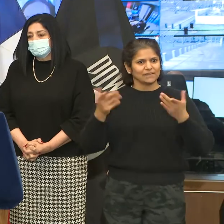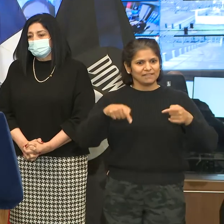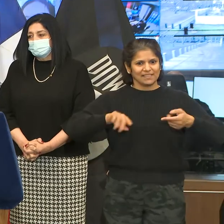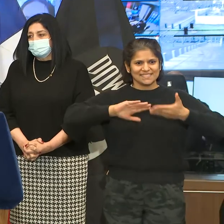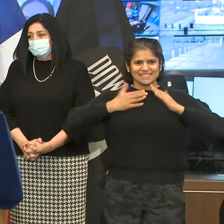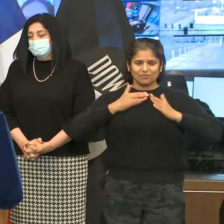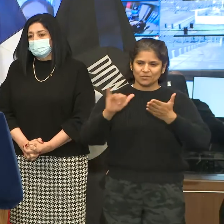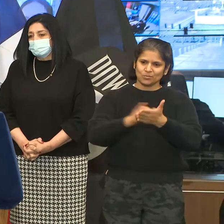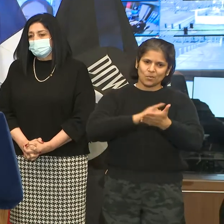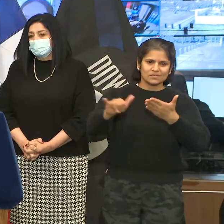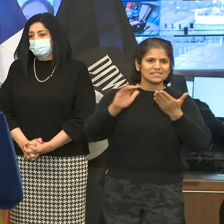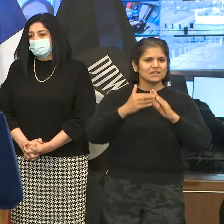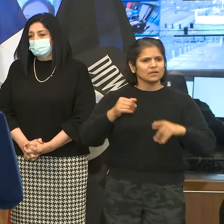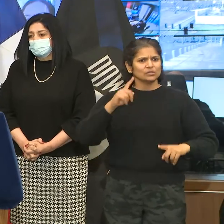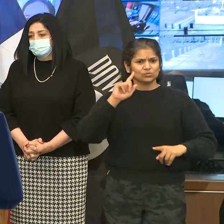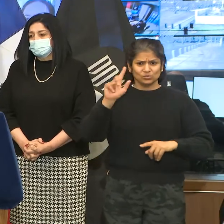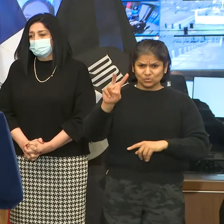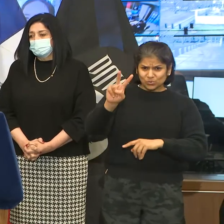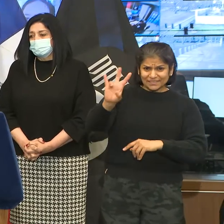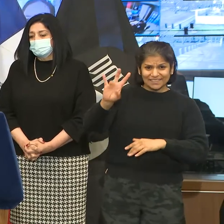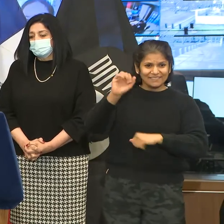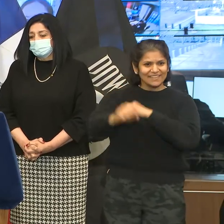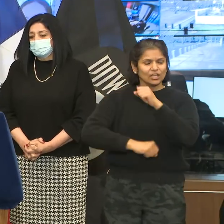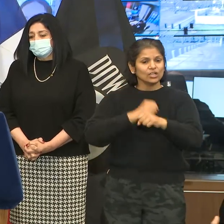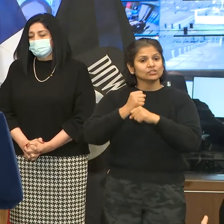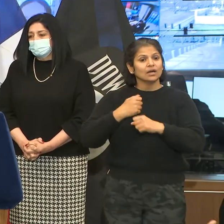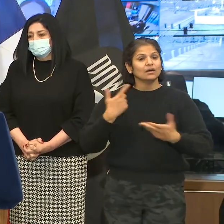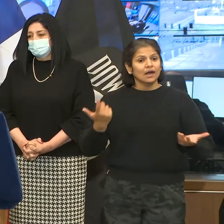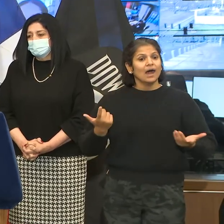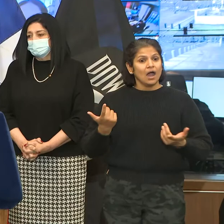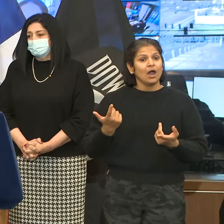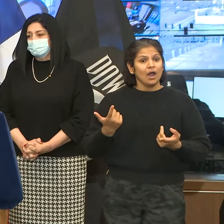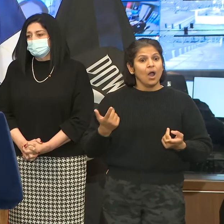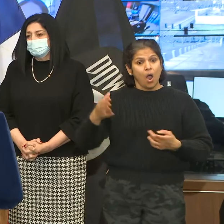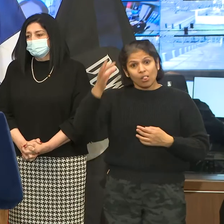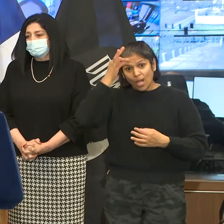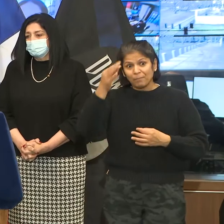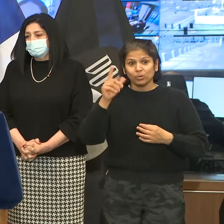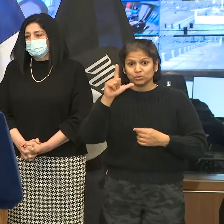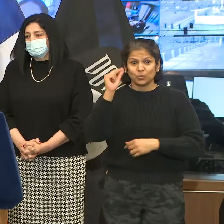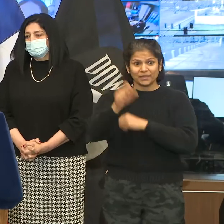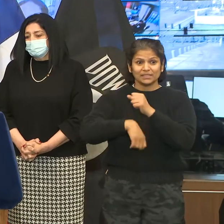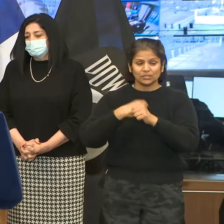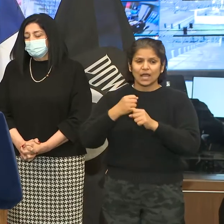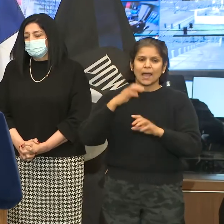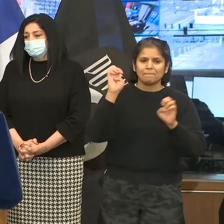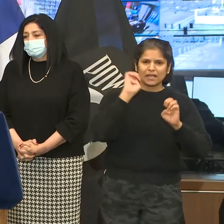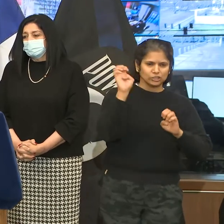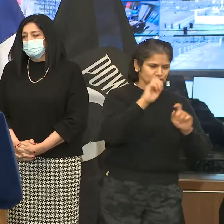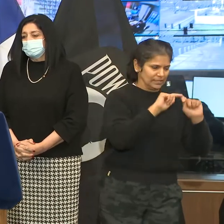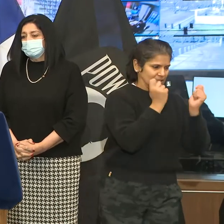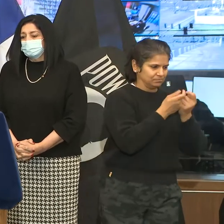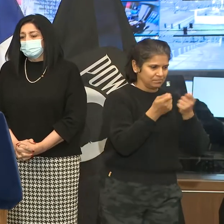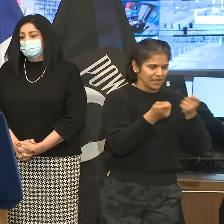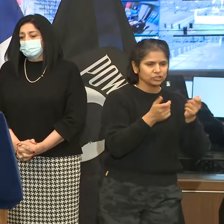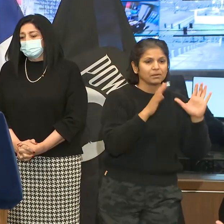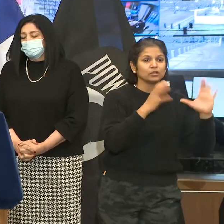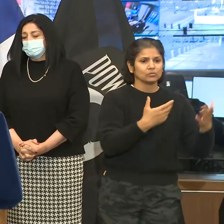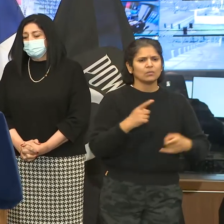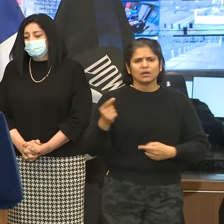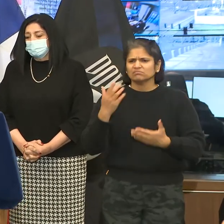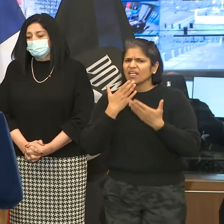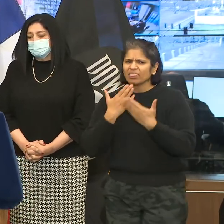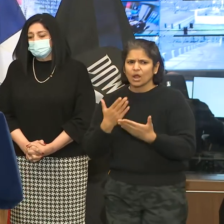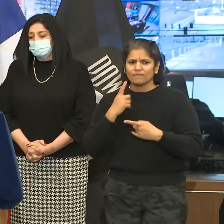27 years now, but for nearly 2 decades, 19 years at Emergency Management. I'm grateful for the opportunity to continue our work to help New Yorkers